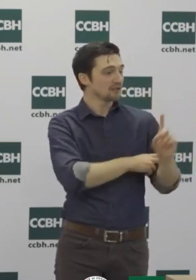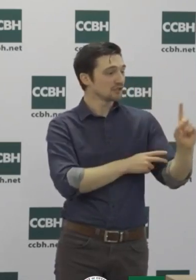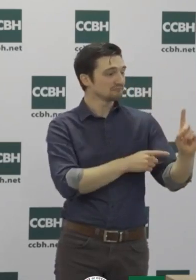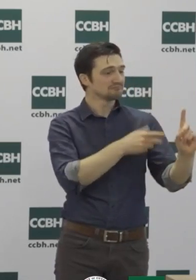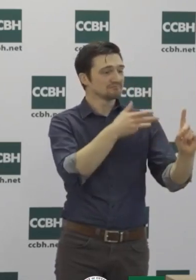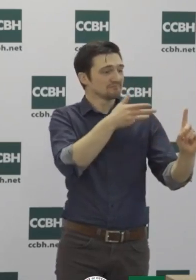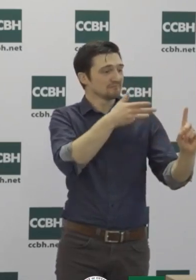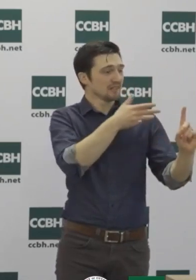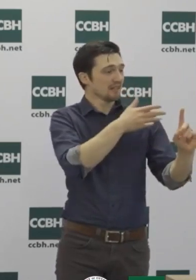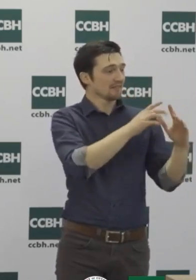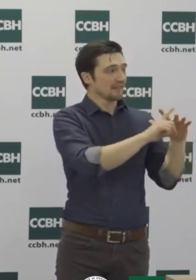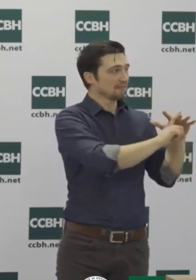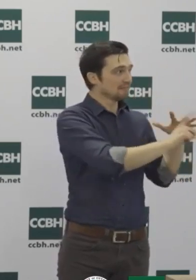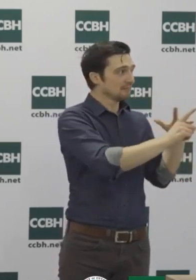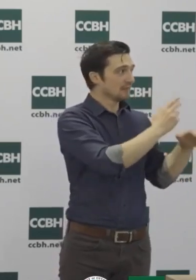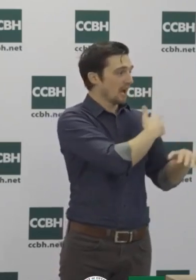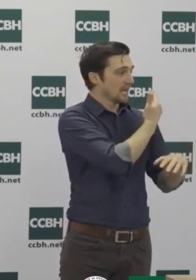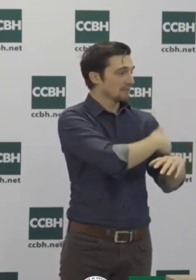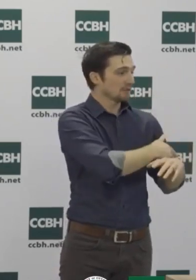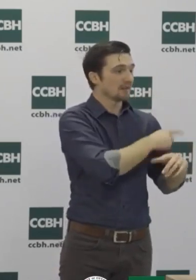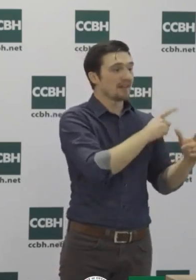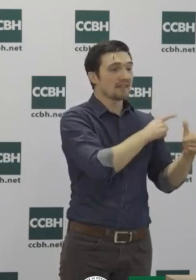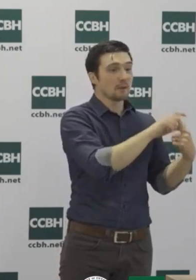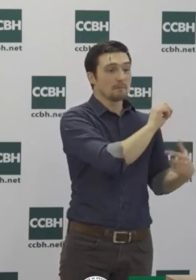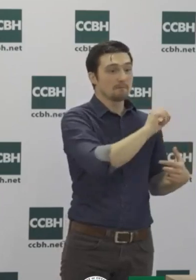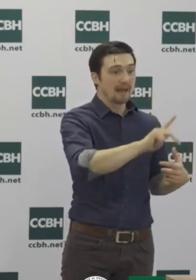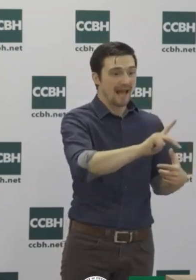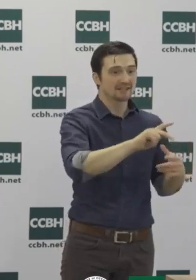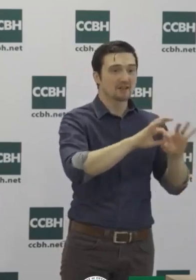family. And that gives us hope.